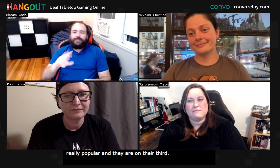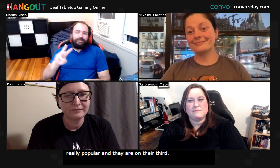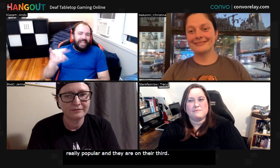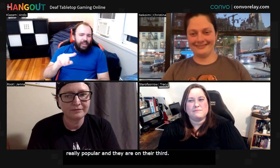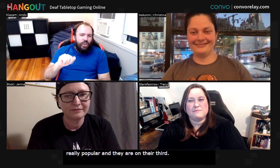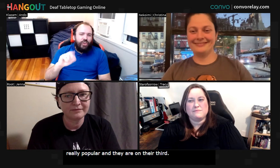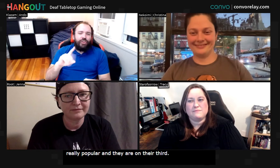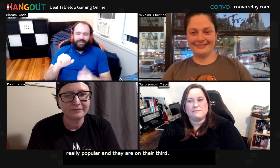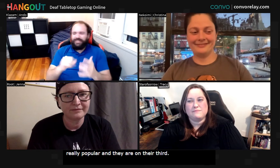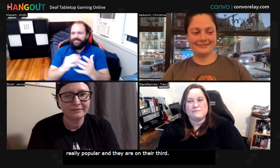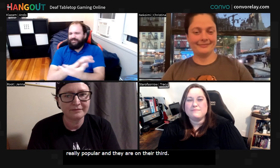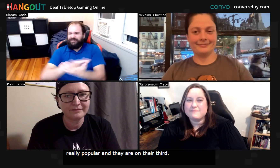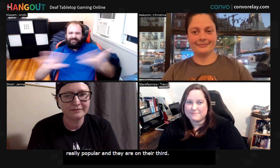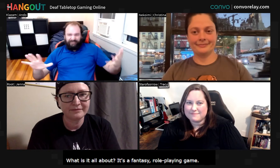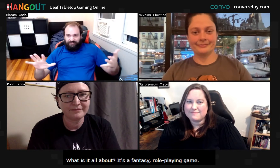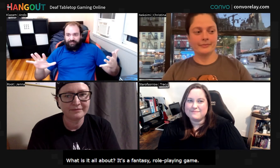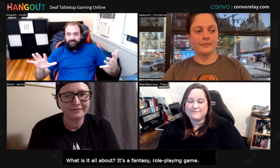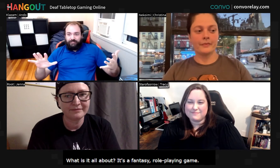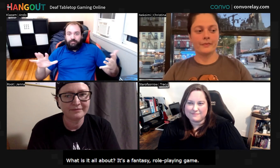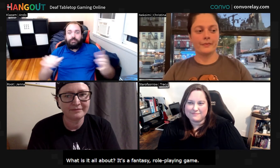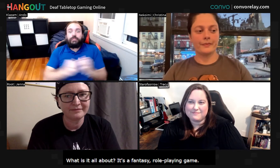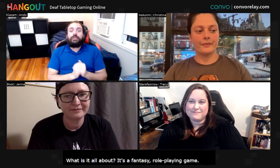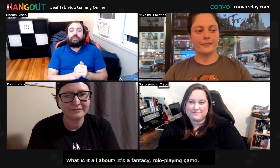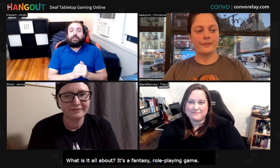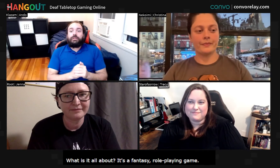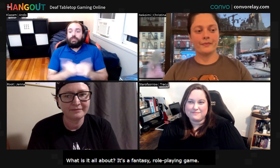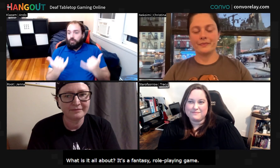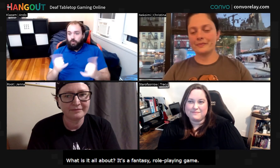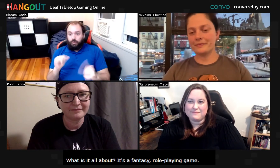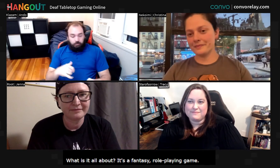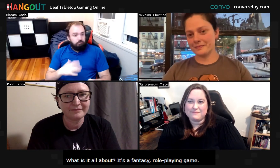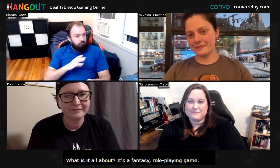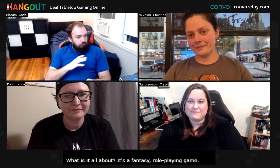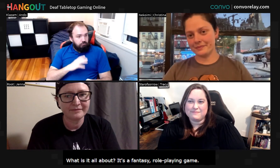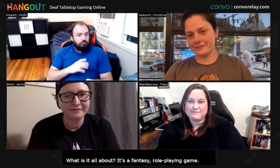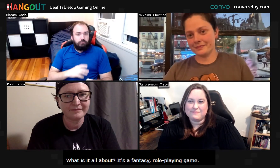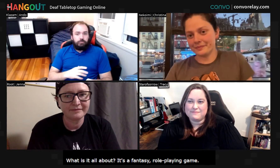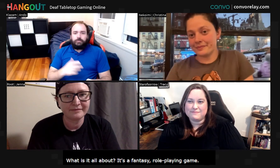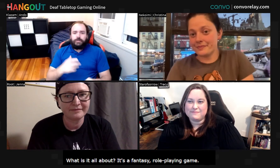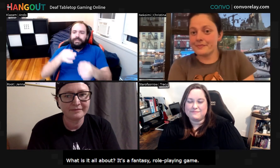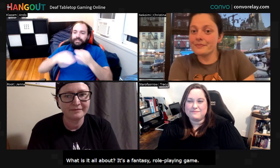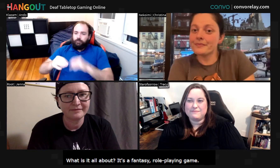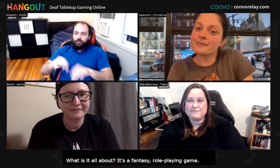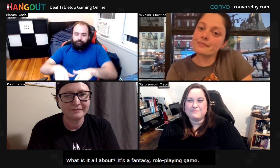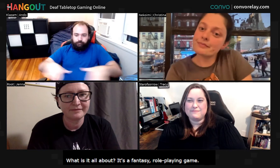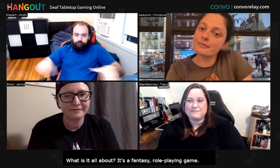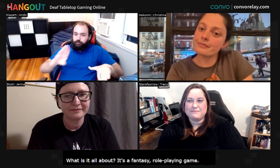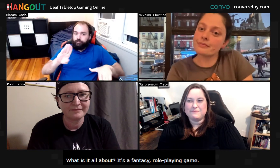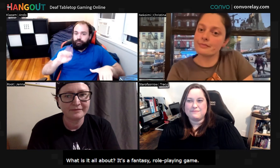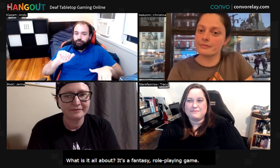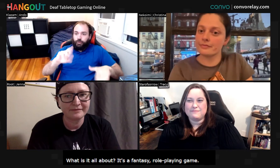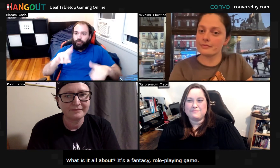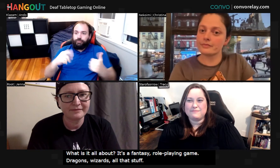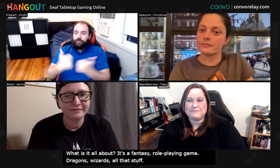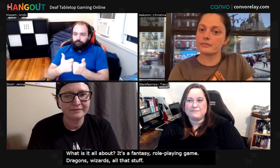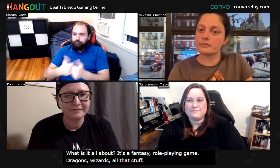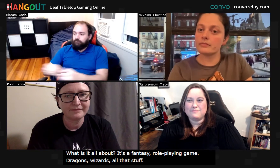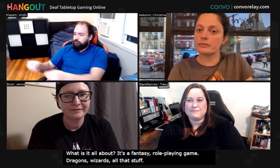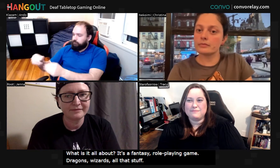you don't dragons, wizards, all that stuff like that. Um, so with that, instead of the board